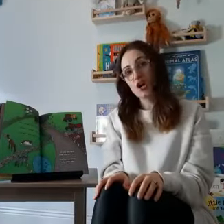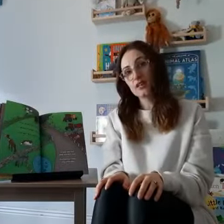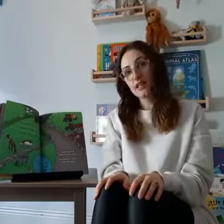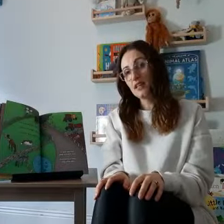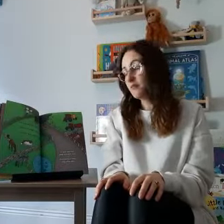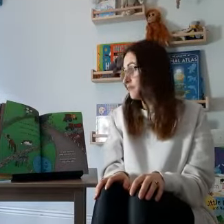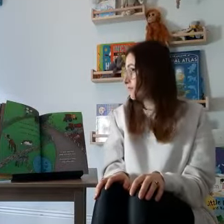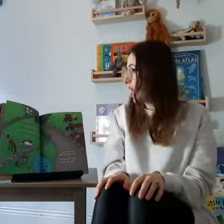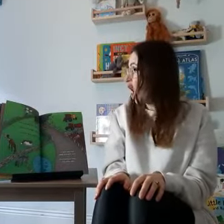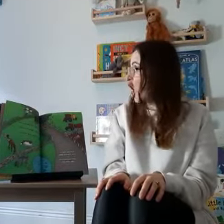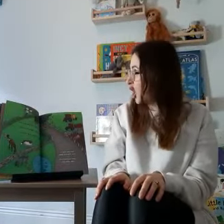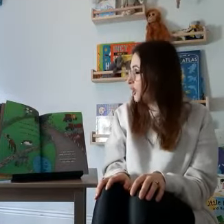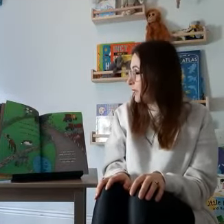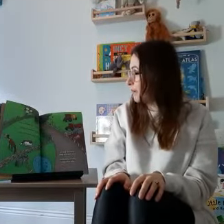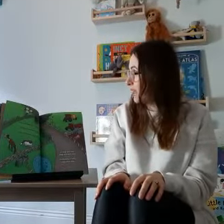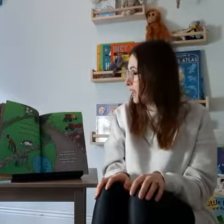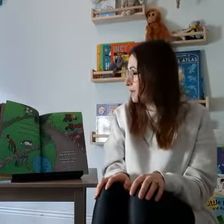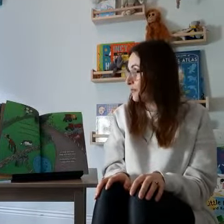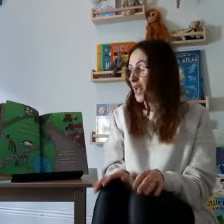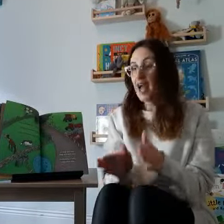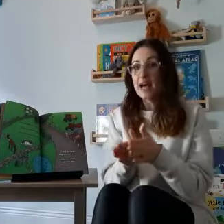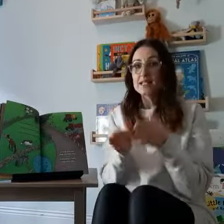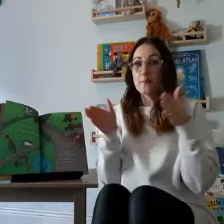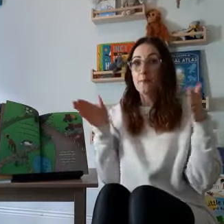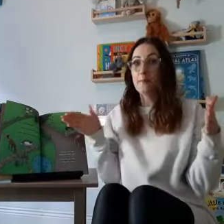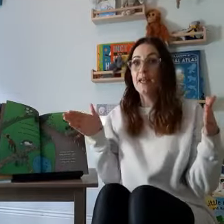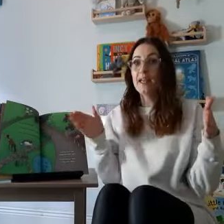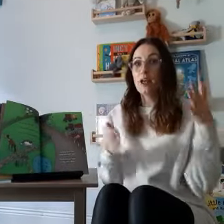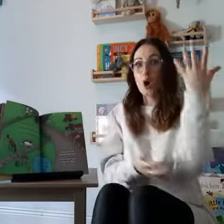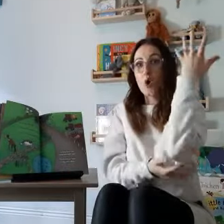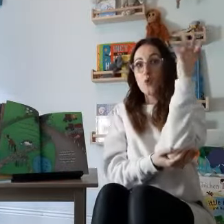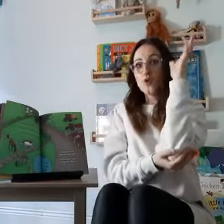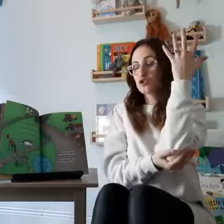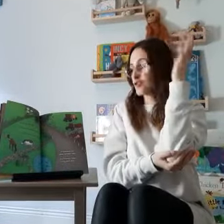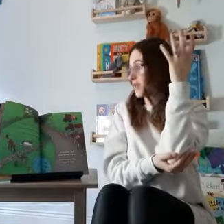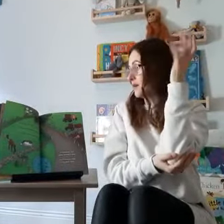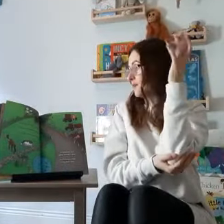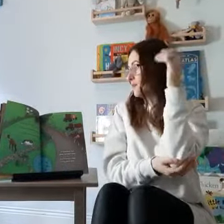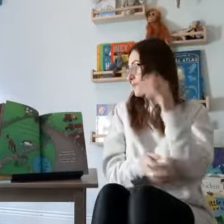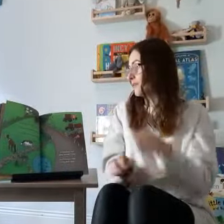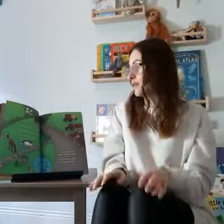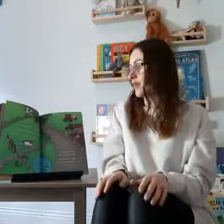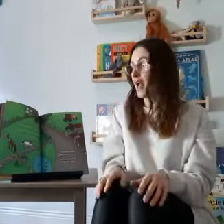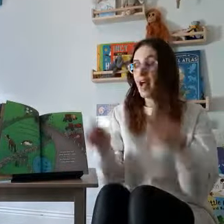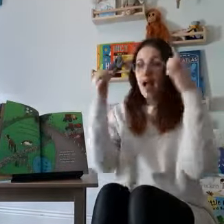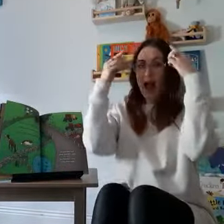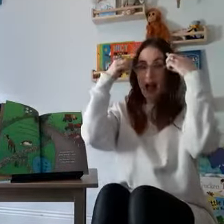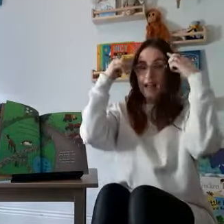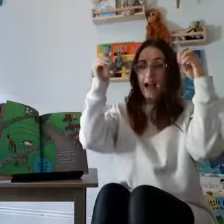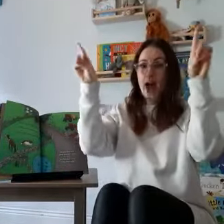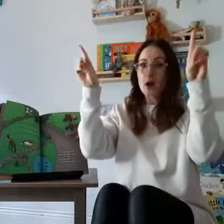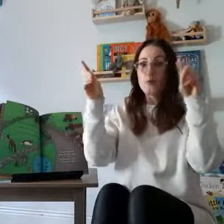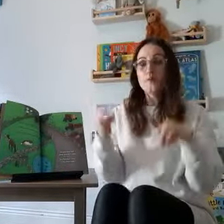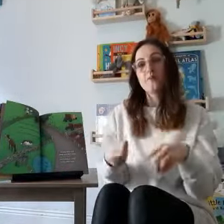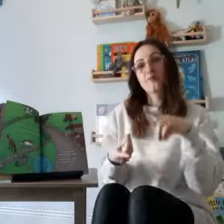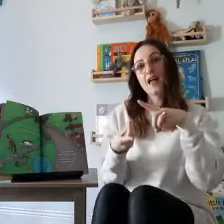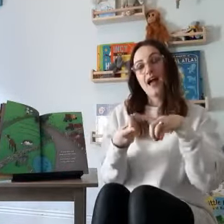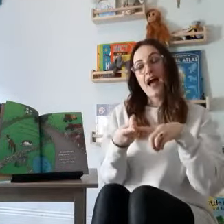donkey, a honeybee, and a big oak tree. A cow